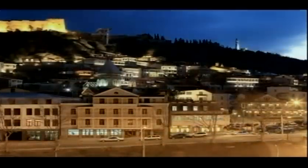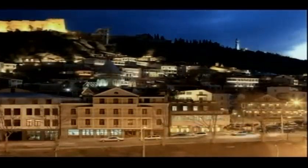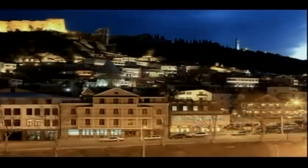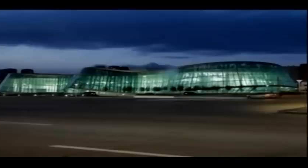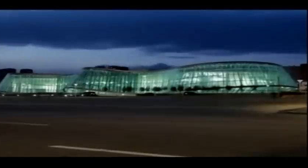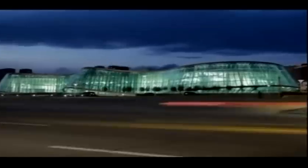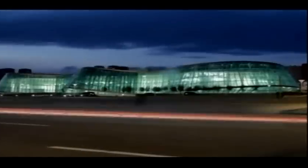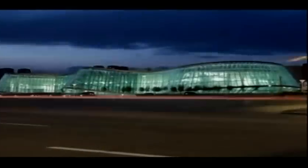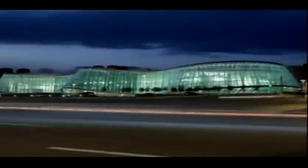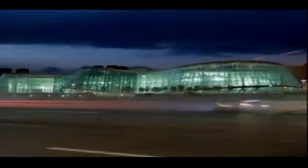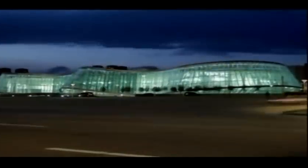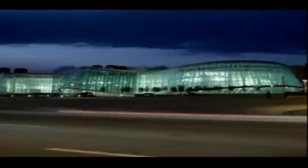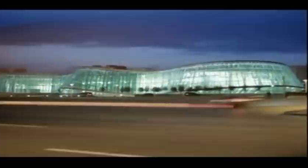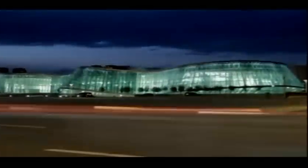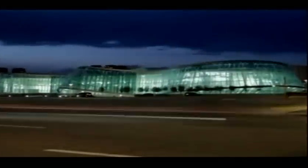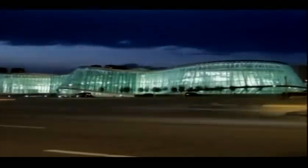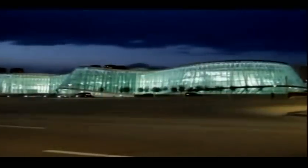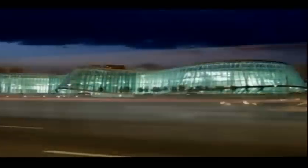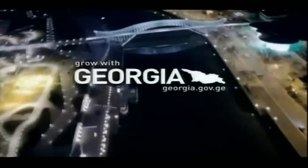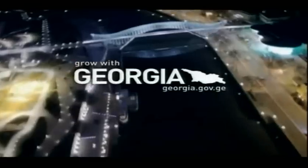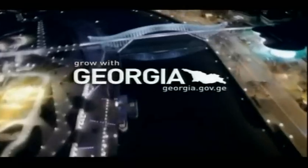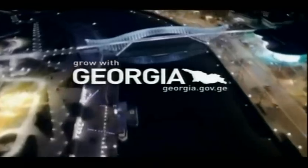is one of the least corrupt countries in the world.